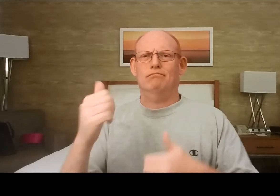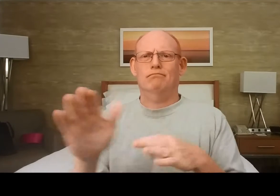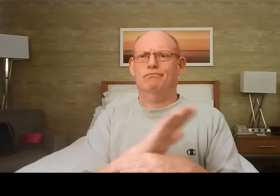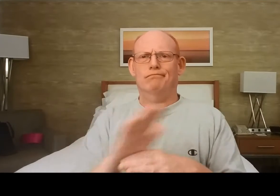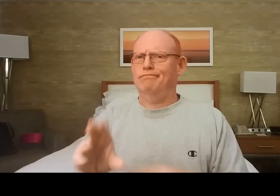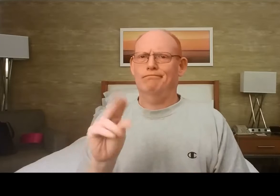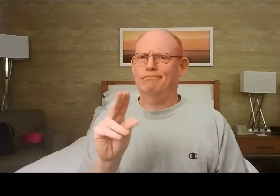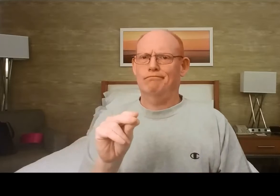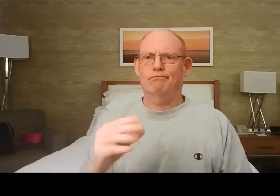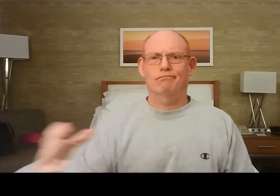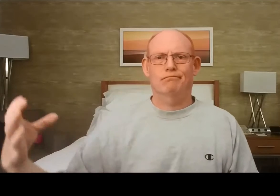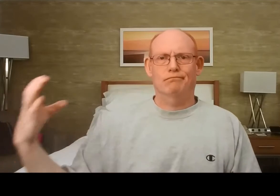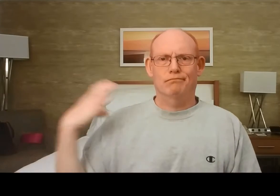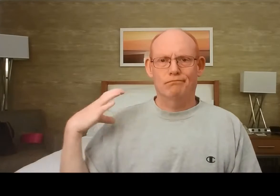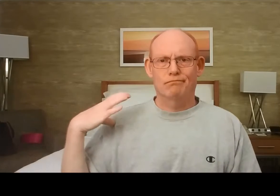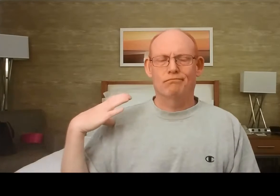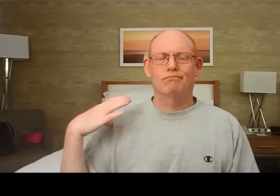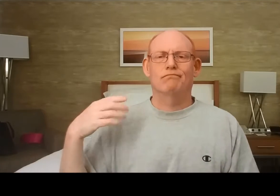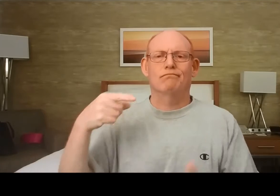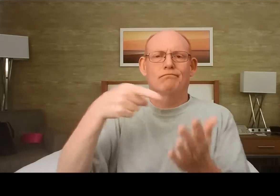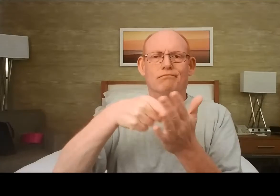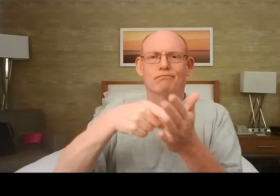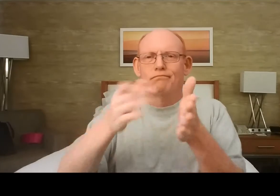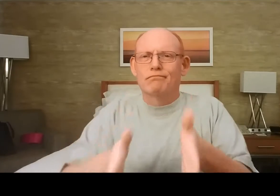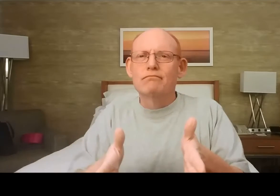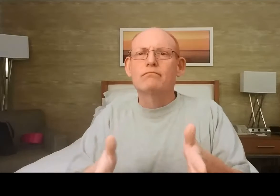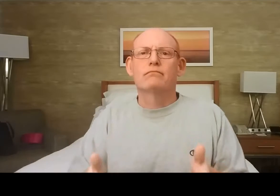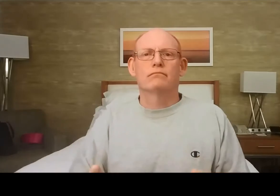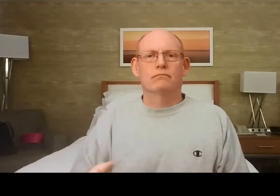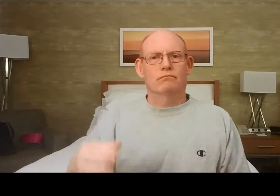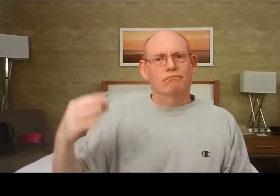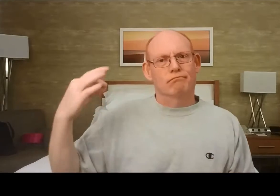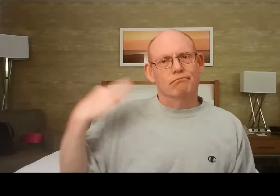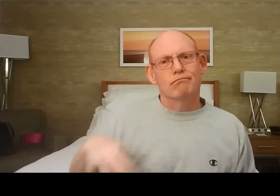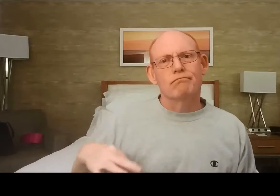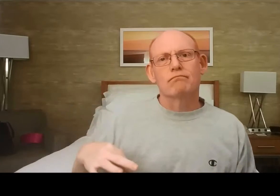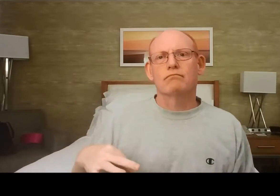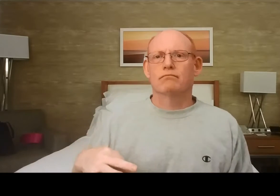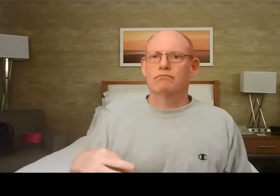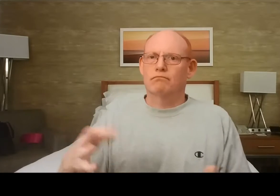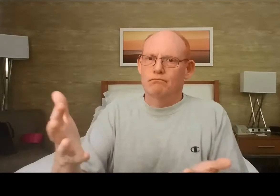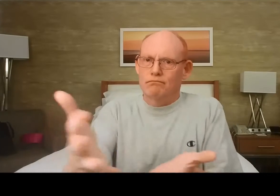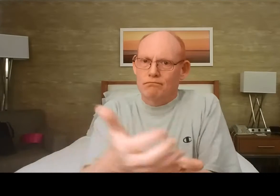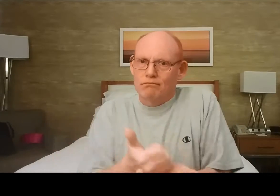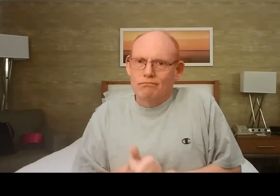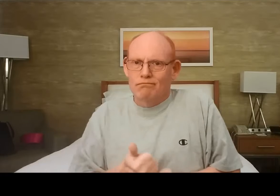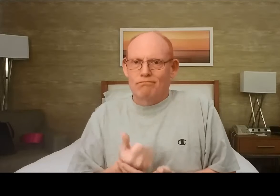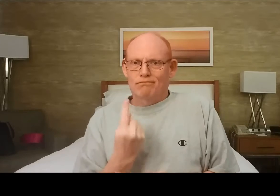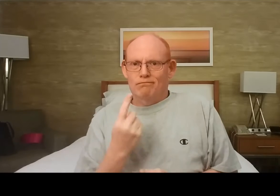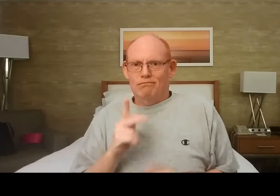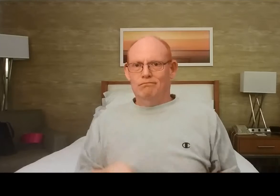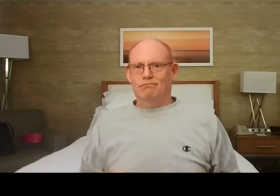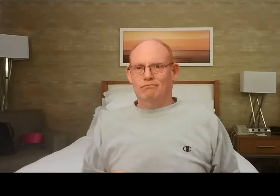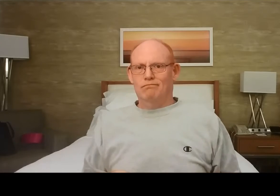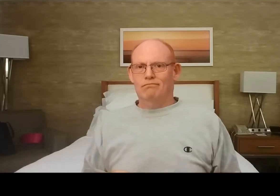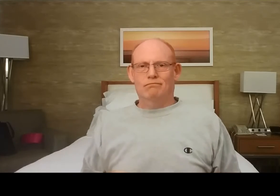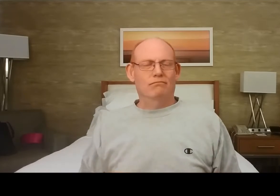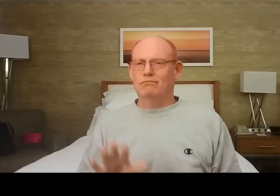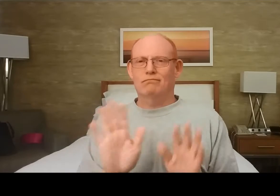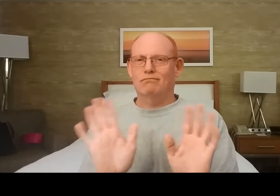profits. No, my perspective on this is different. If we're going to use government tax dollars to support business